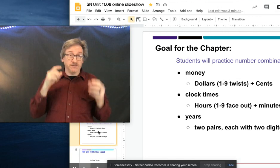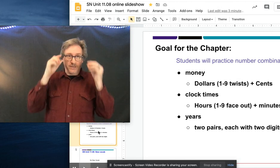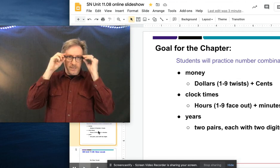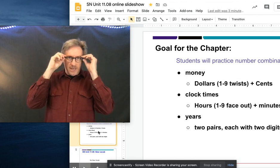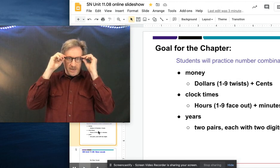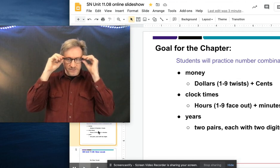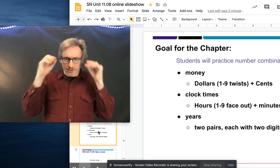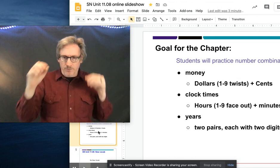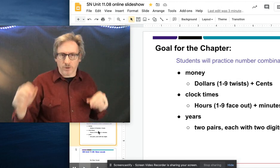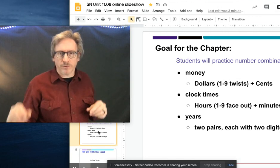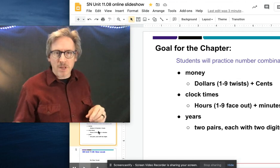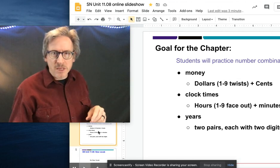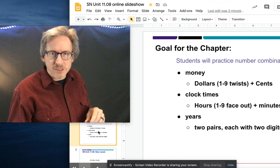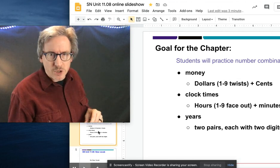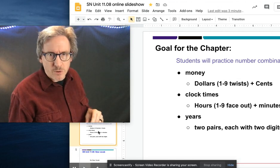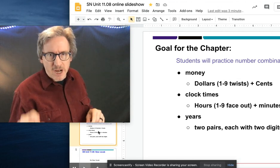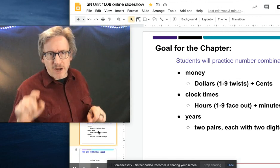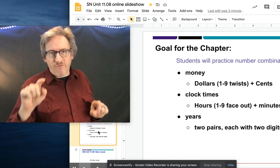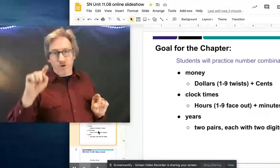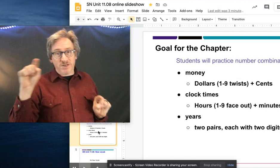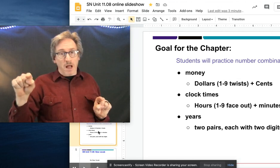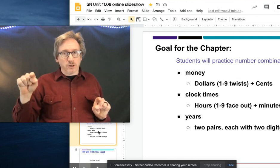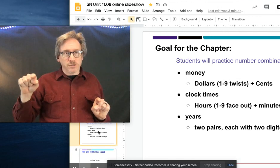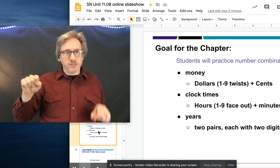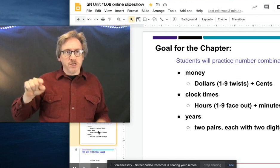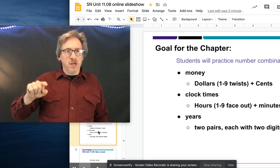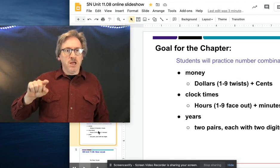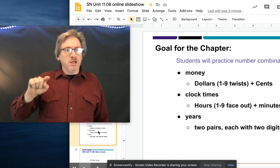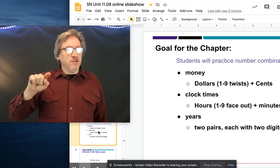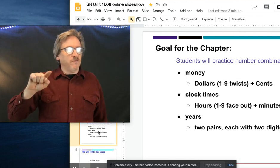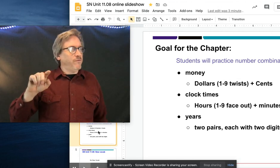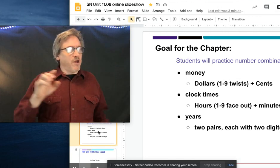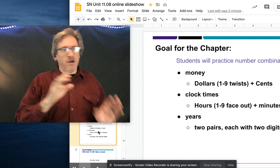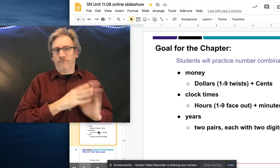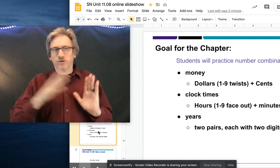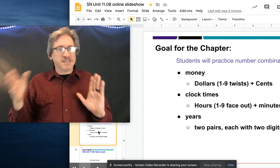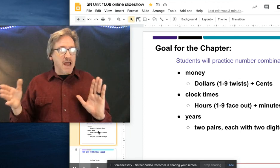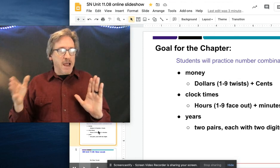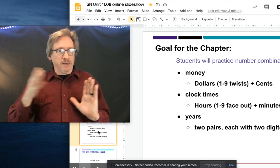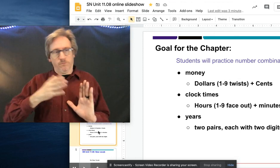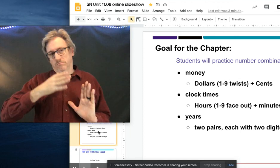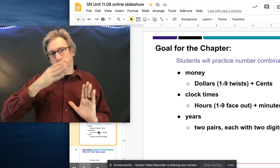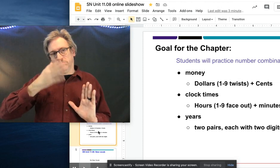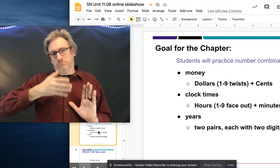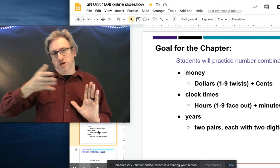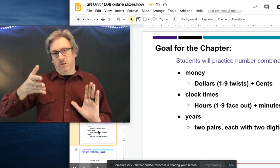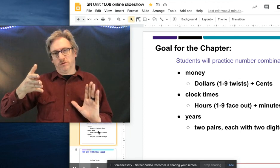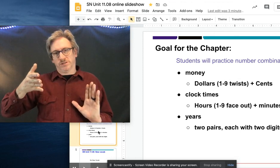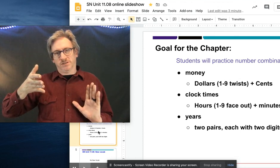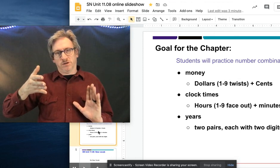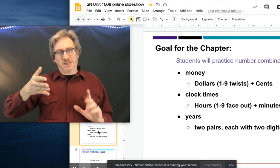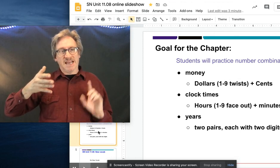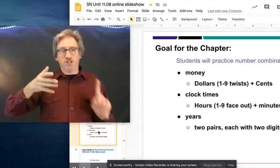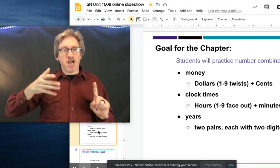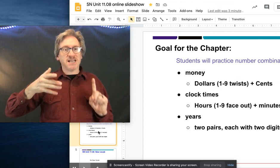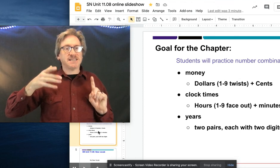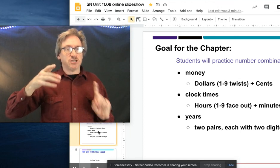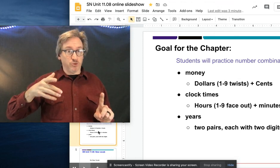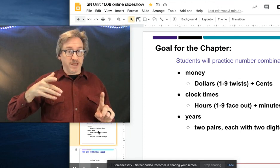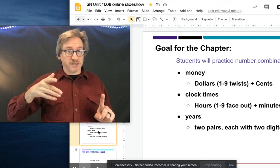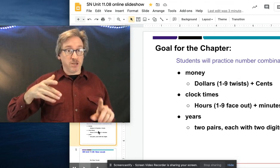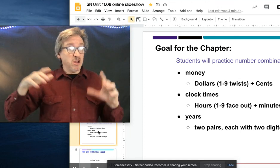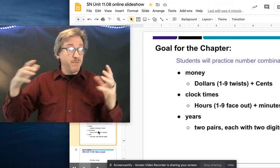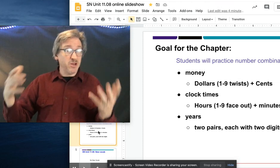very significantly and is very important. So for dollars, the first $9 can